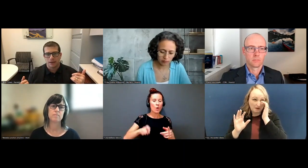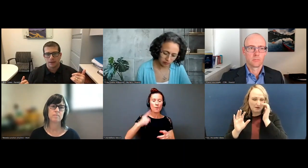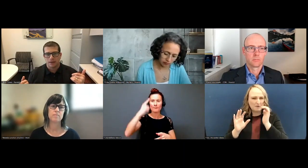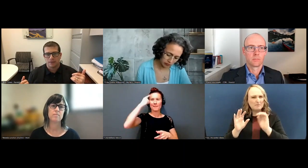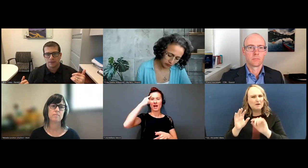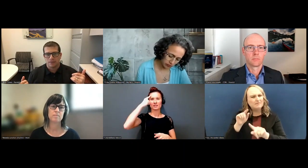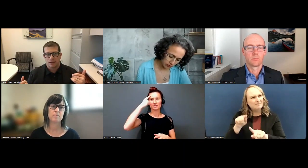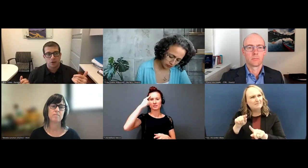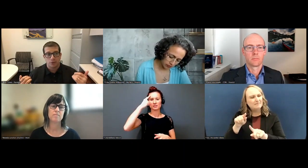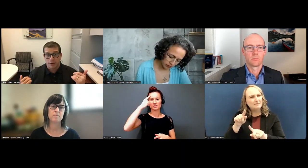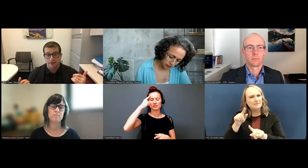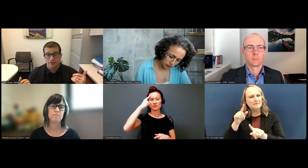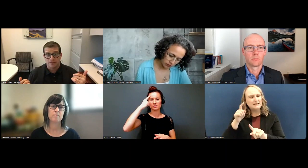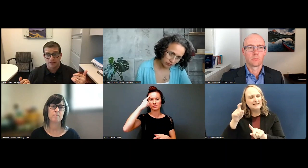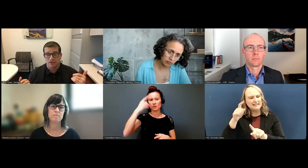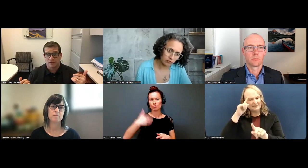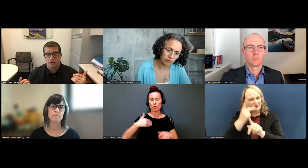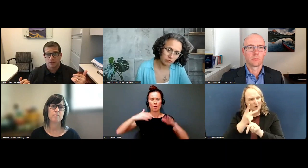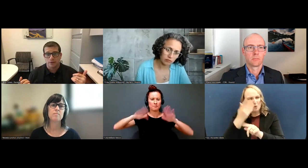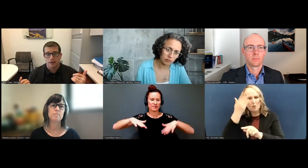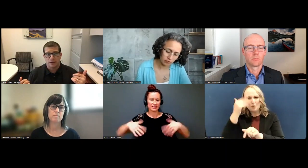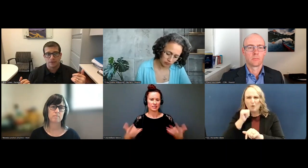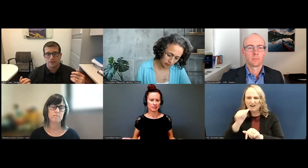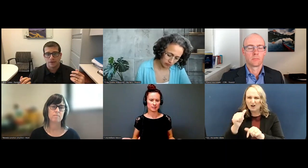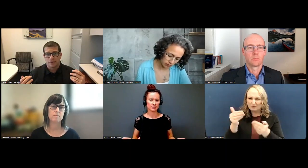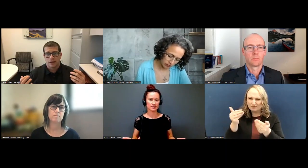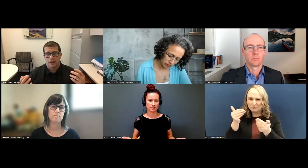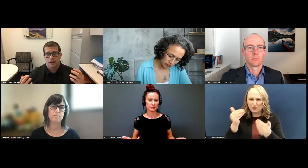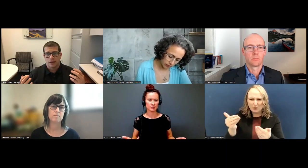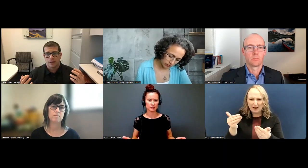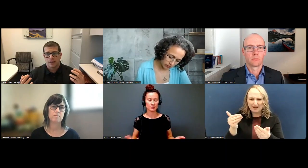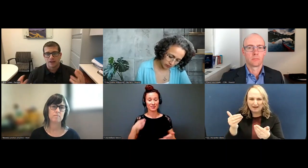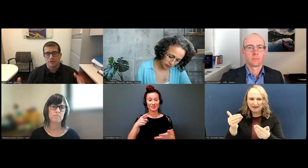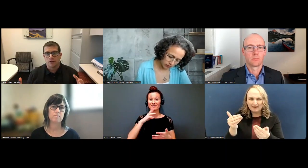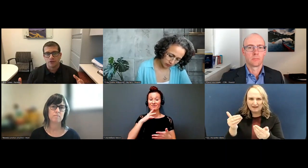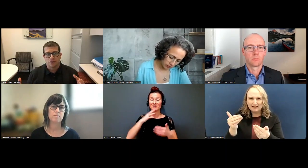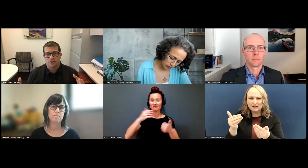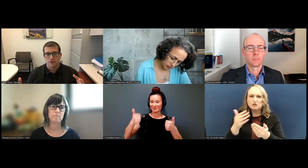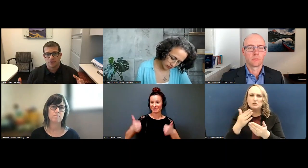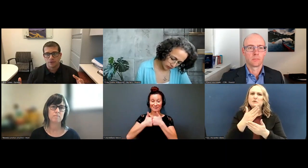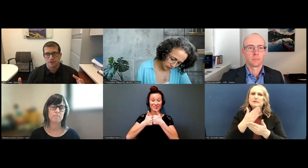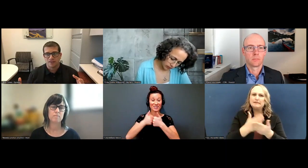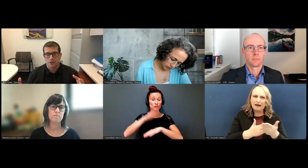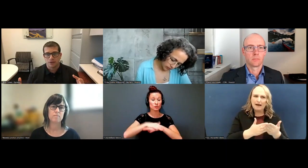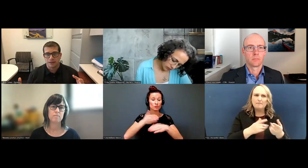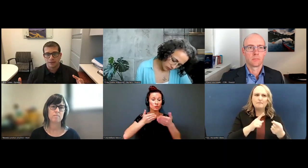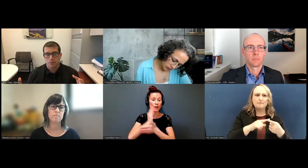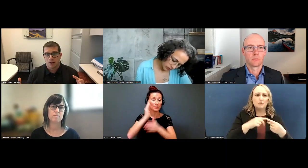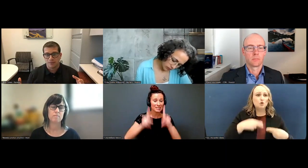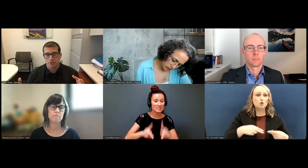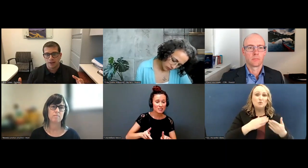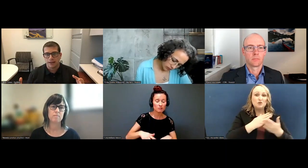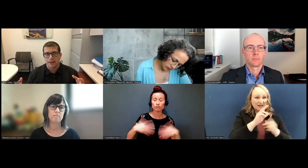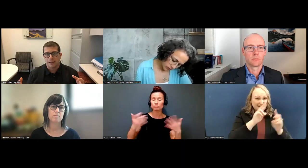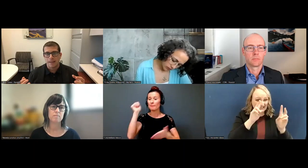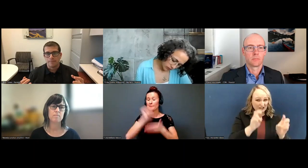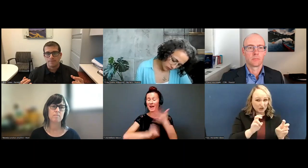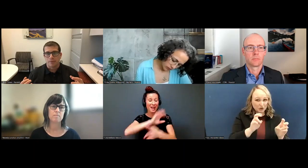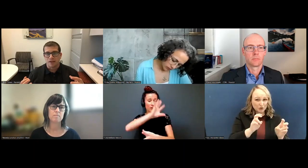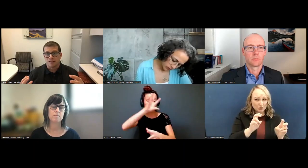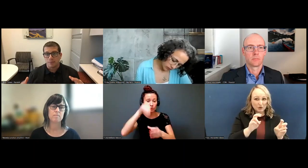it is a human rights issue of a lack of inclusion of individuals with disability in policy